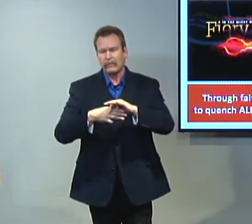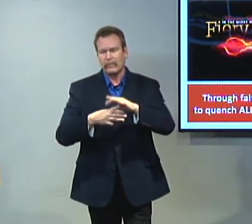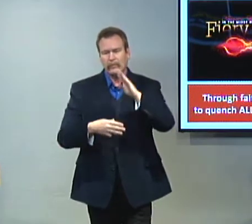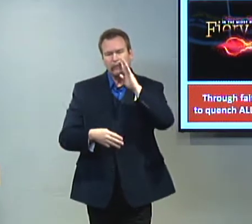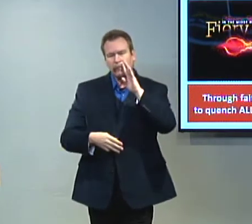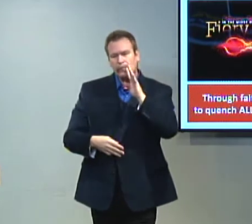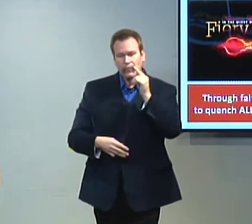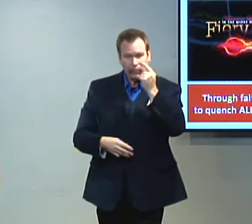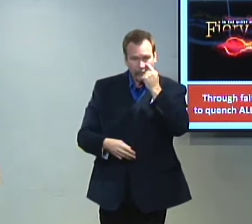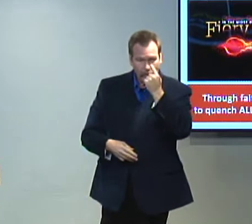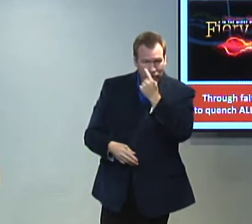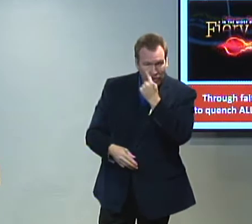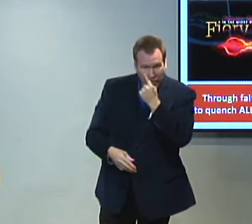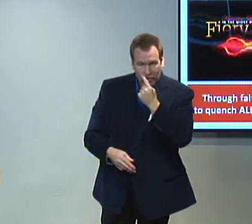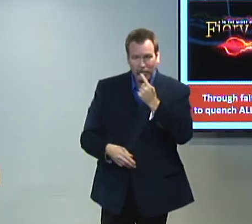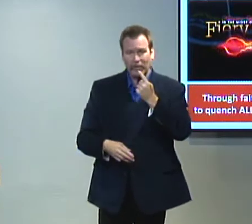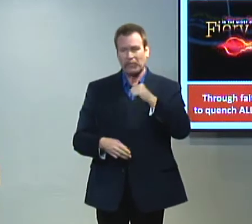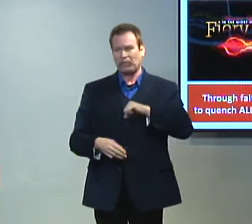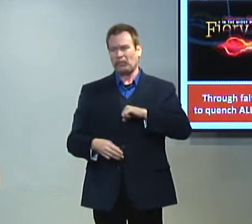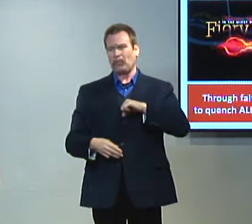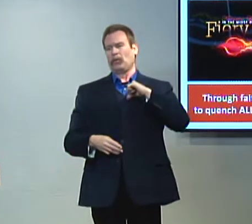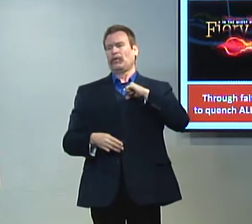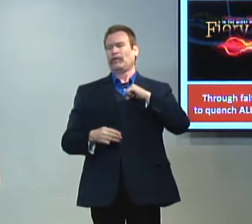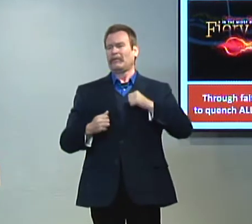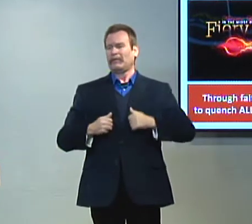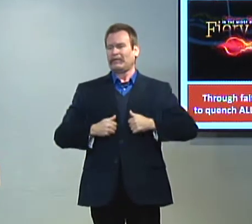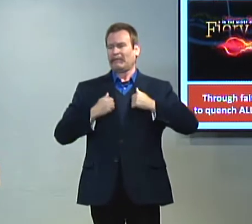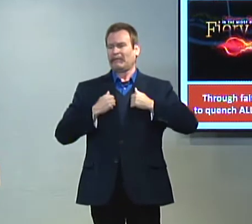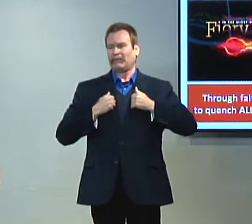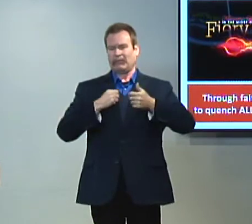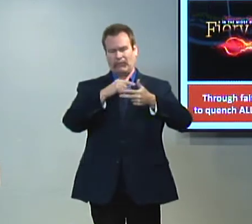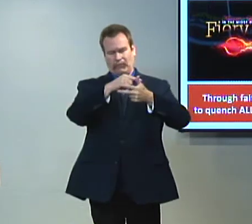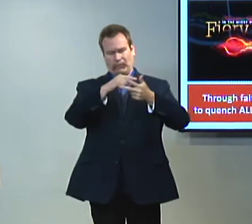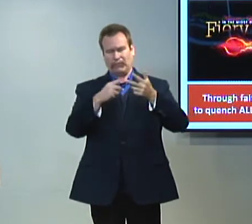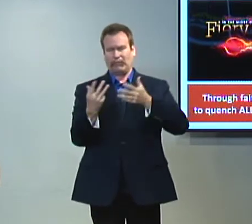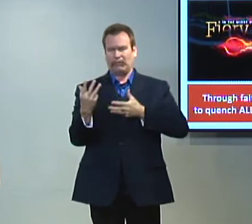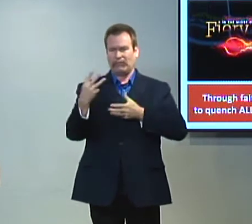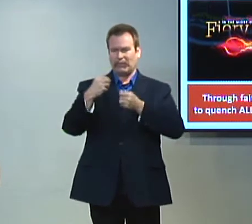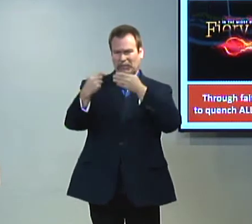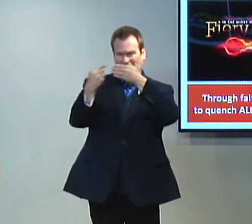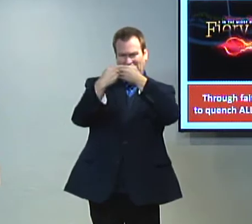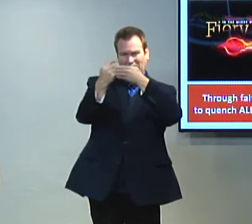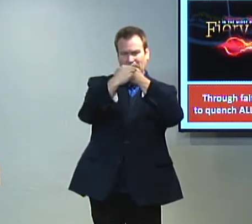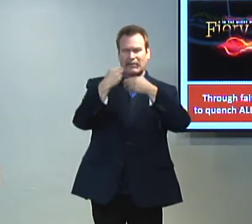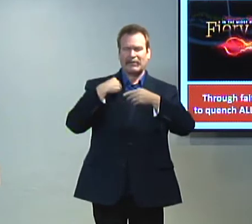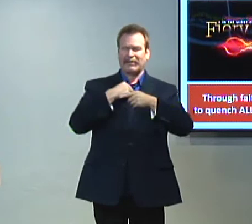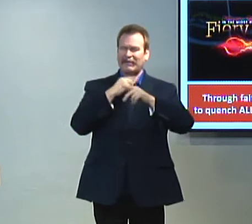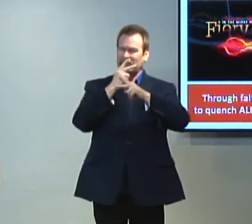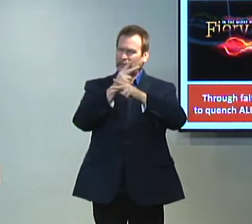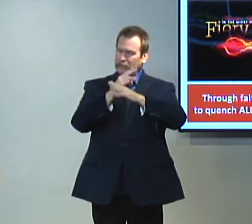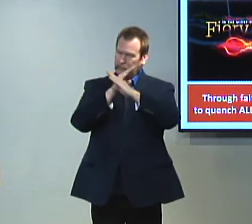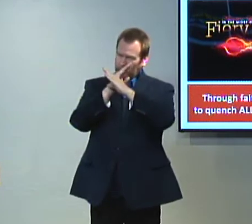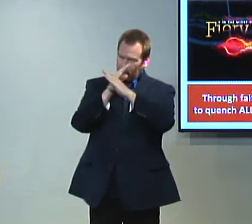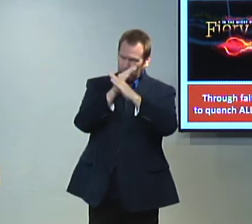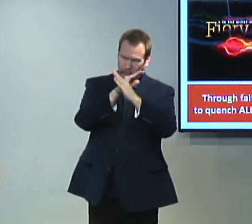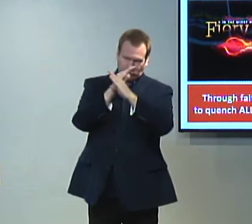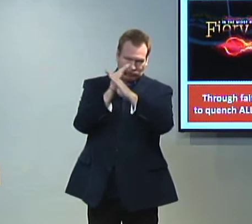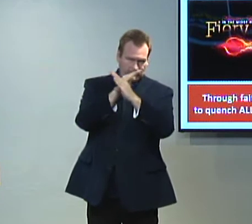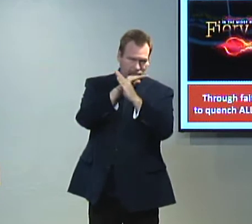And he will come after us. The lust of the flesh, the lust of the eyes, and the pride of life. These are the arrows that